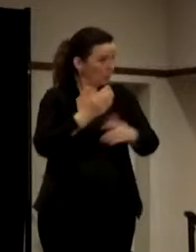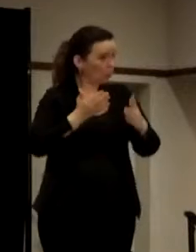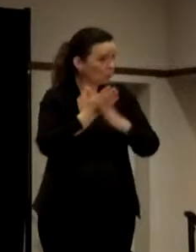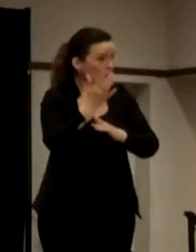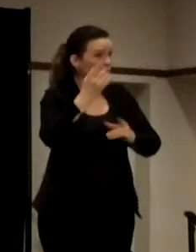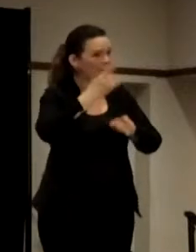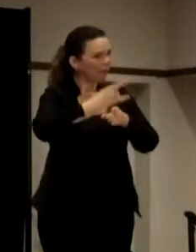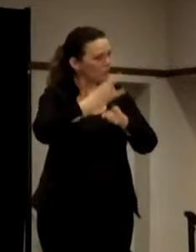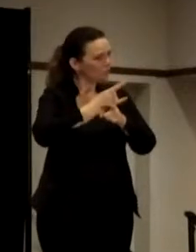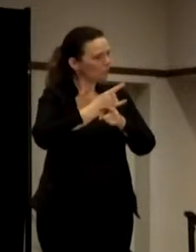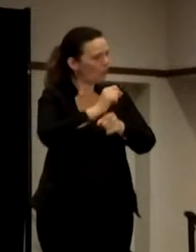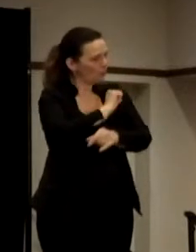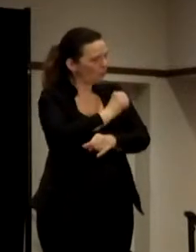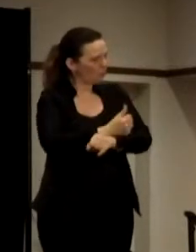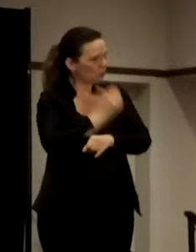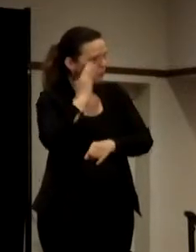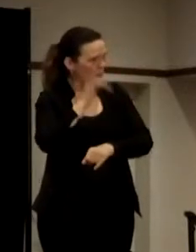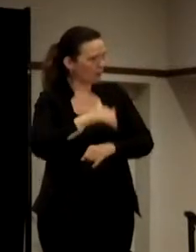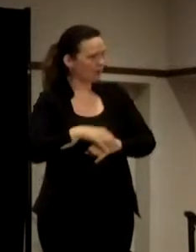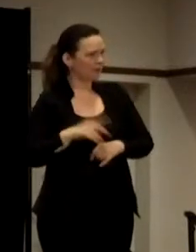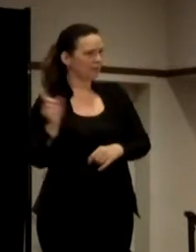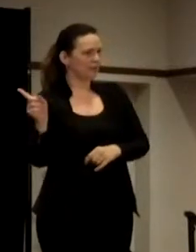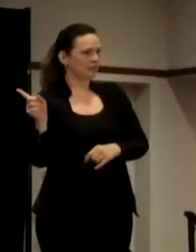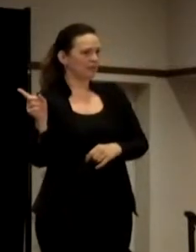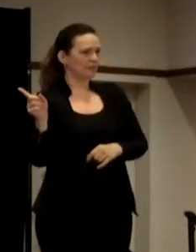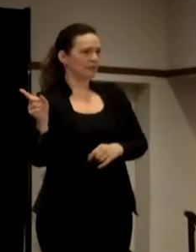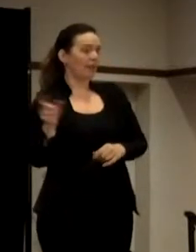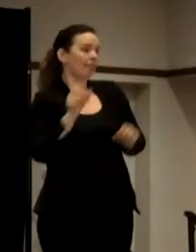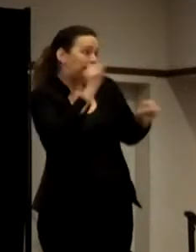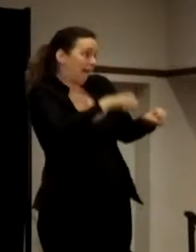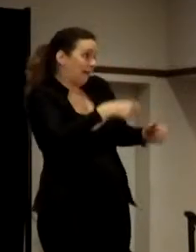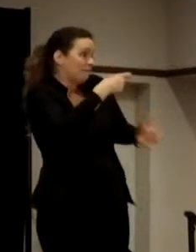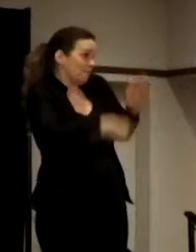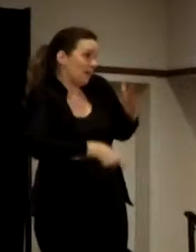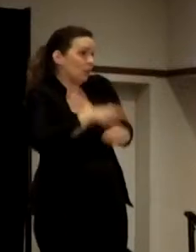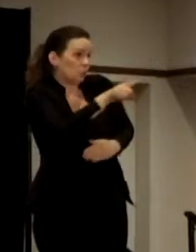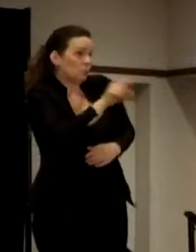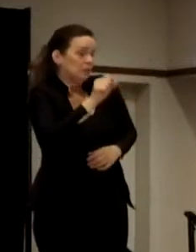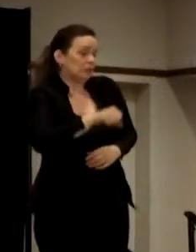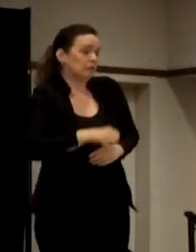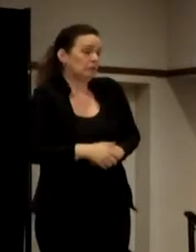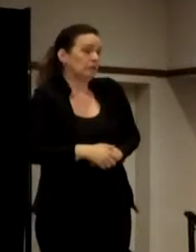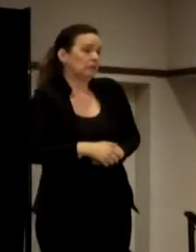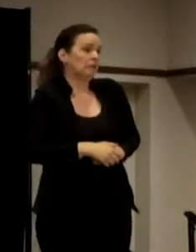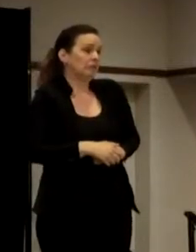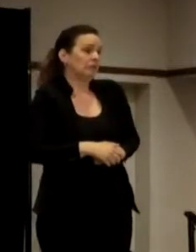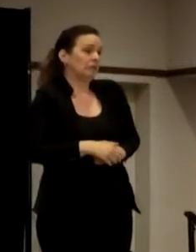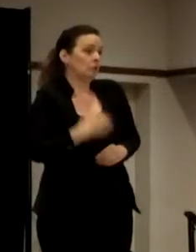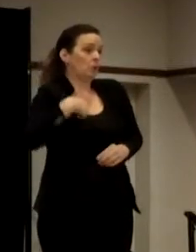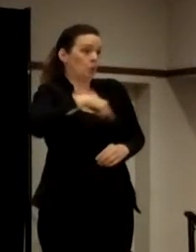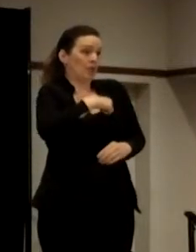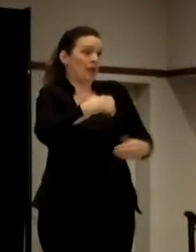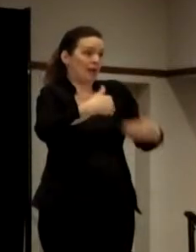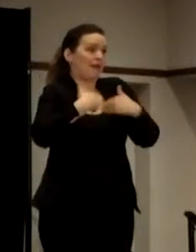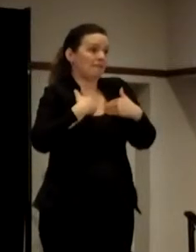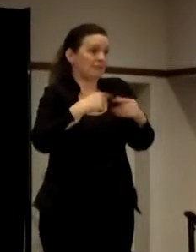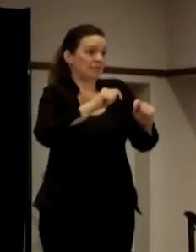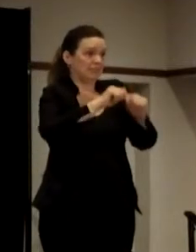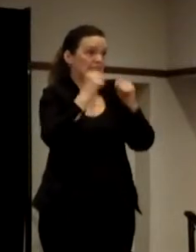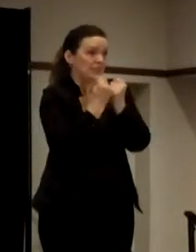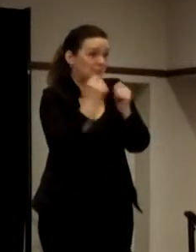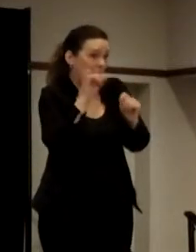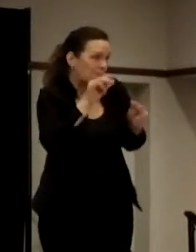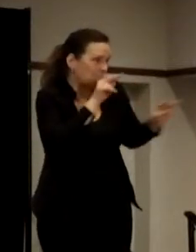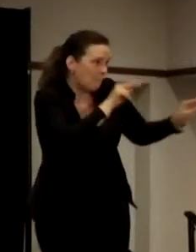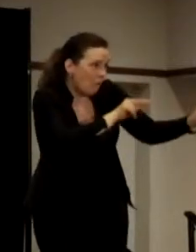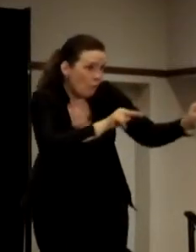So. They're and again, we have teams that go out and monitor this to make sure people are doing the right thing. This isn't a free-for-all, but people are